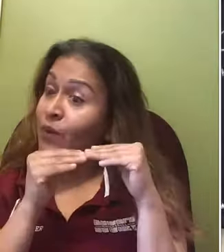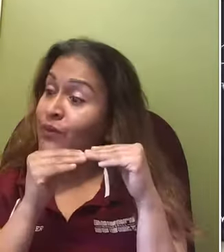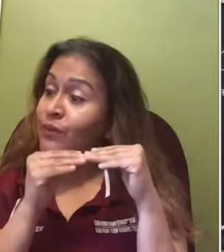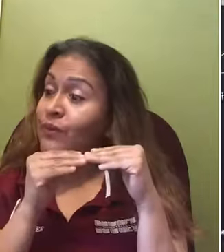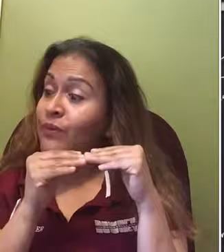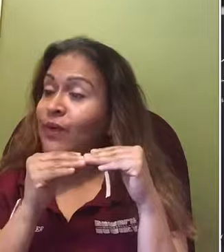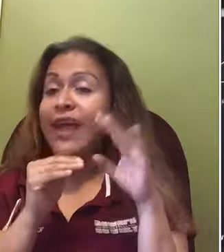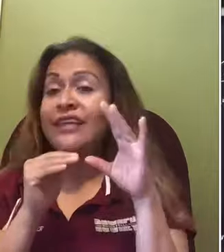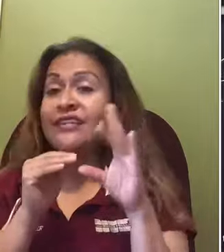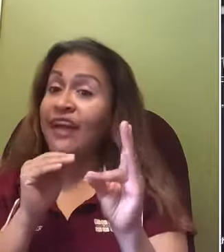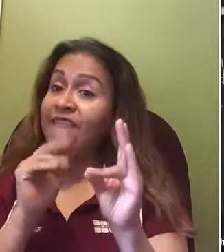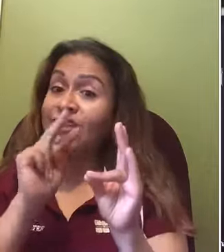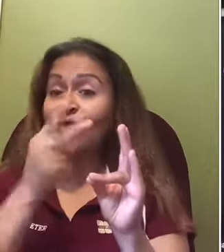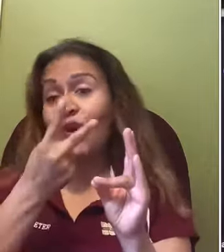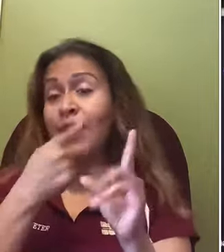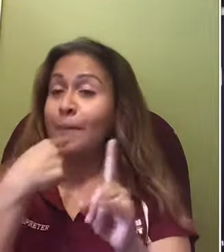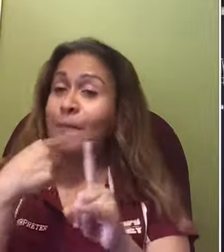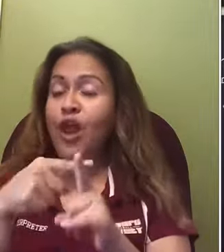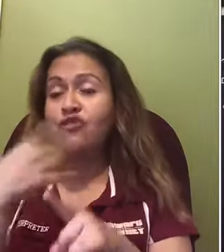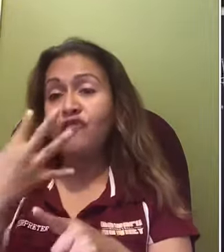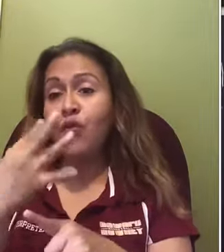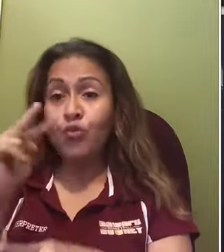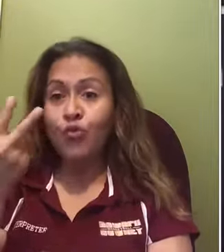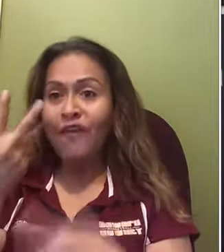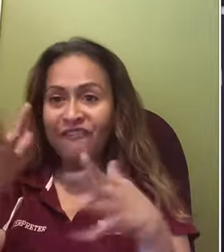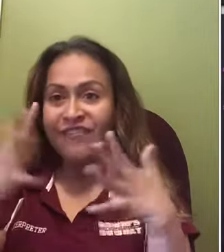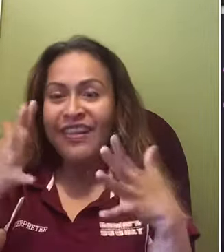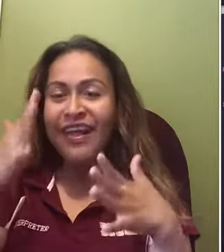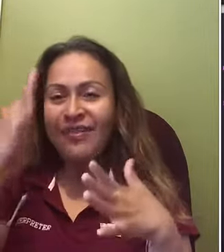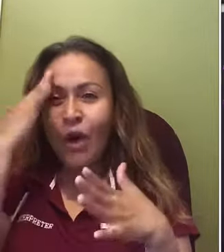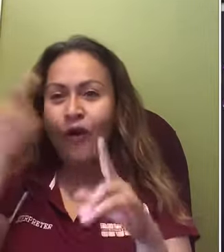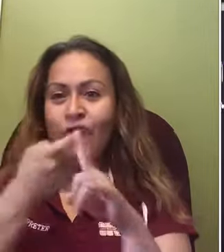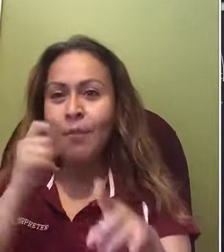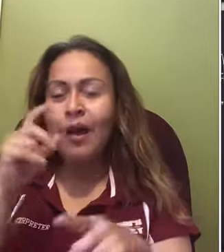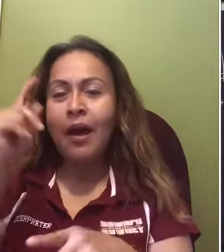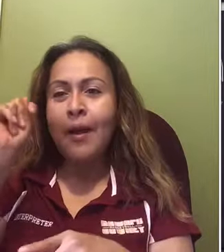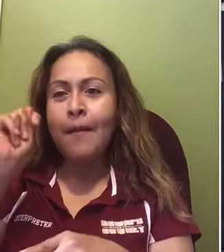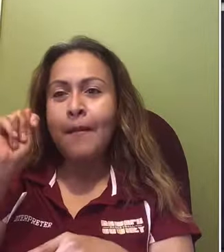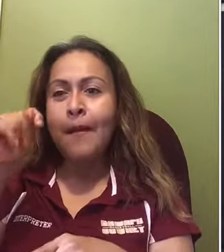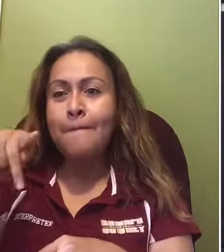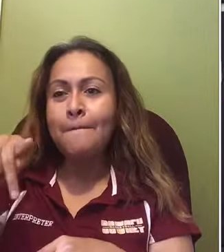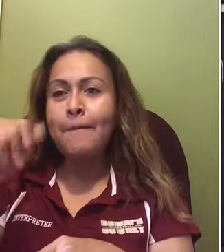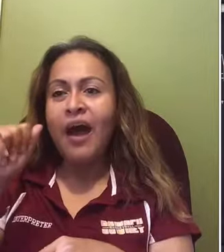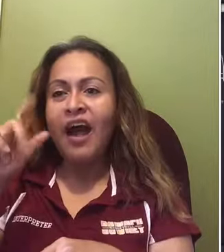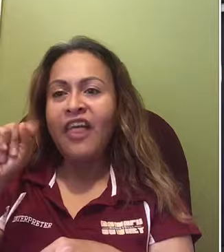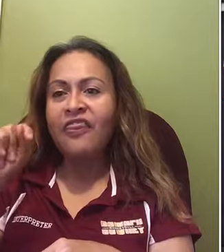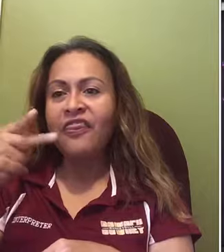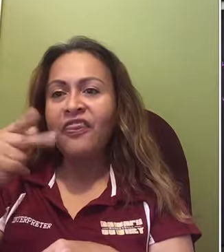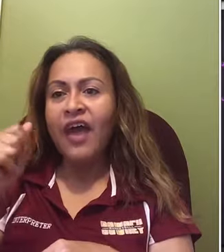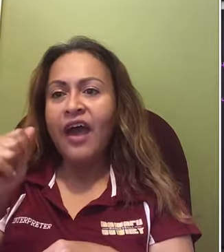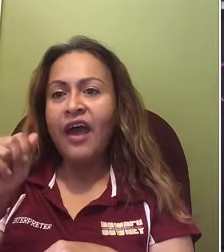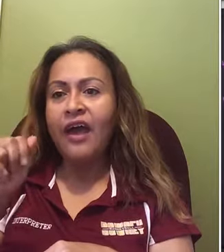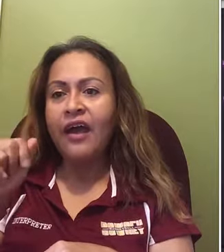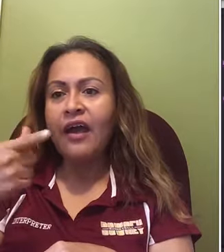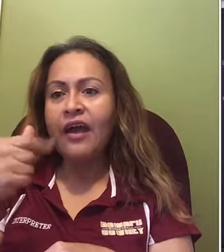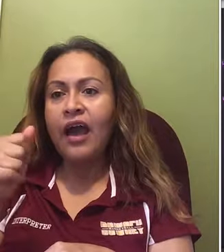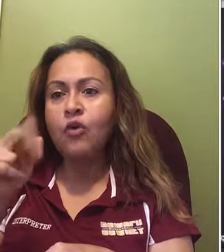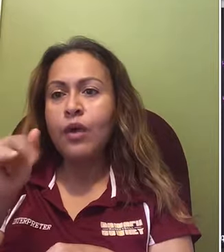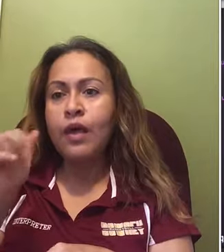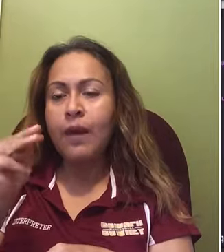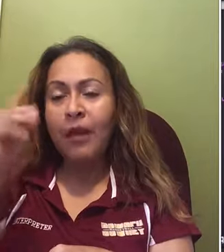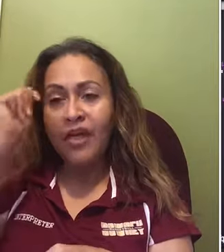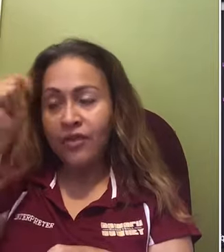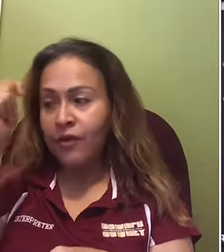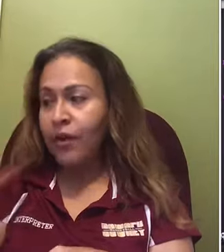7 squared plus 4 squared. We know that from the Pythagorean theorem, that the hypotenuse squared is equal to